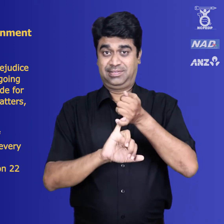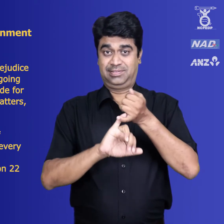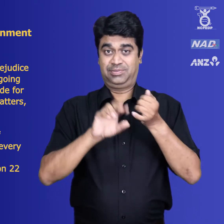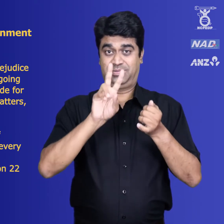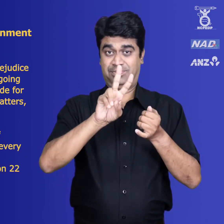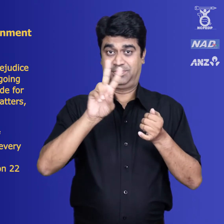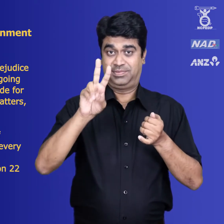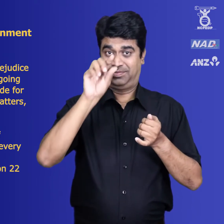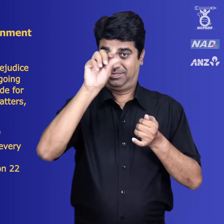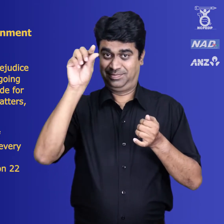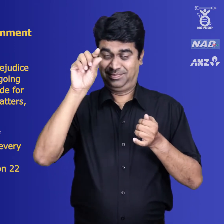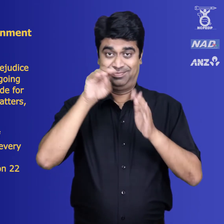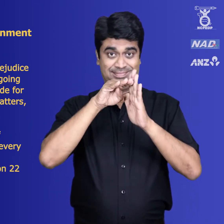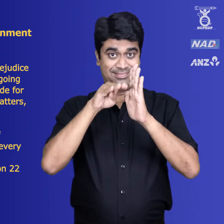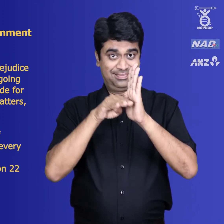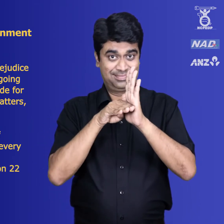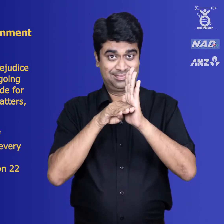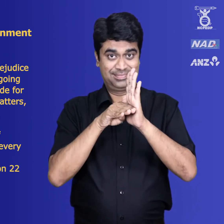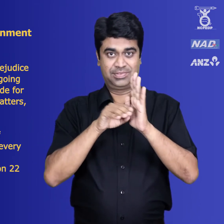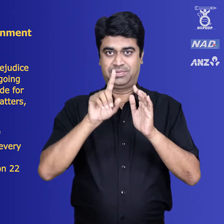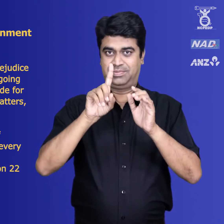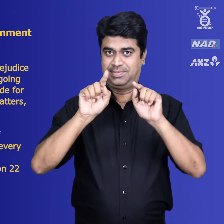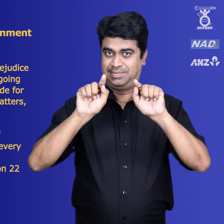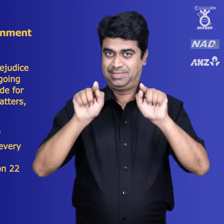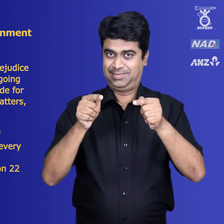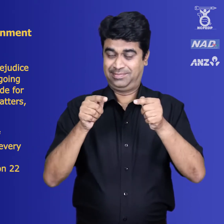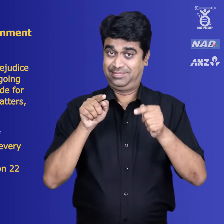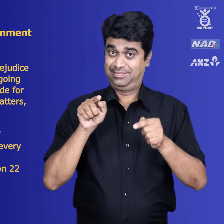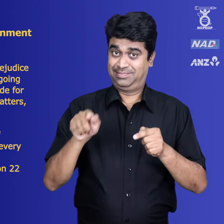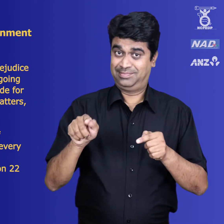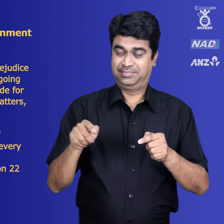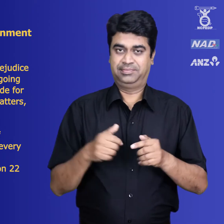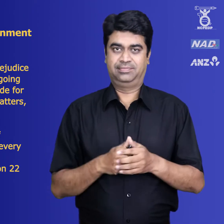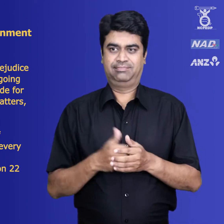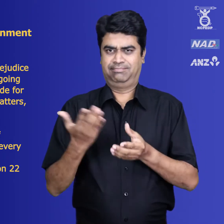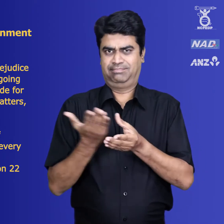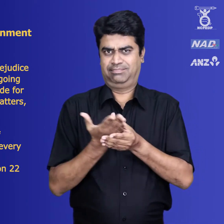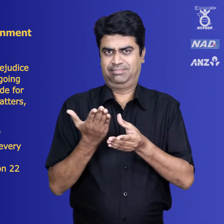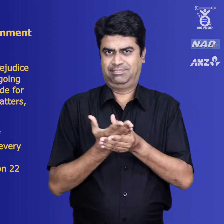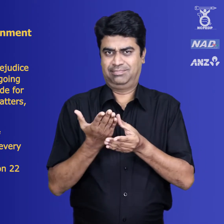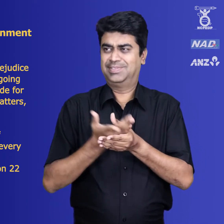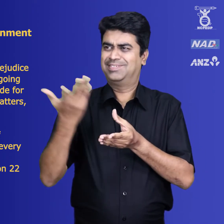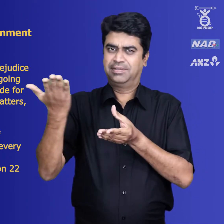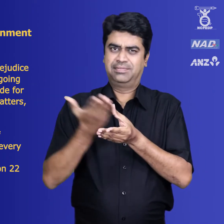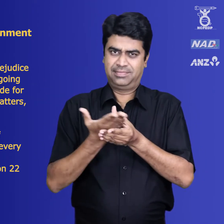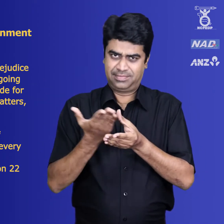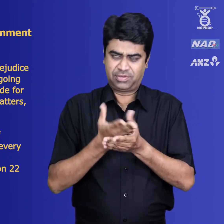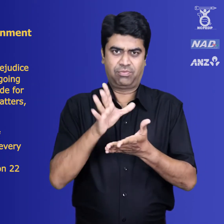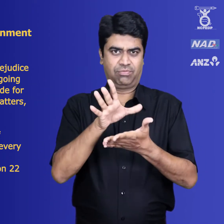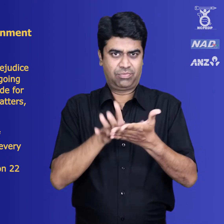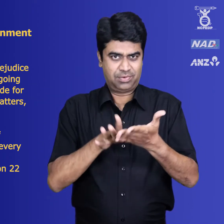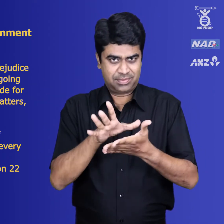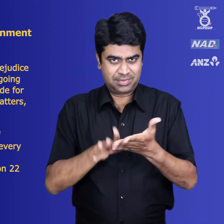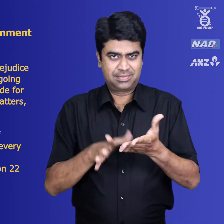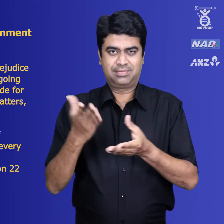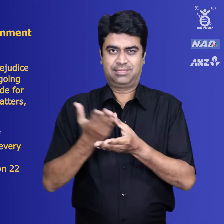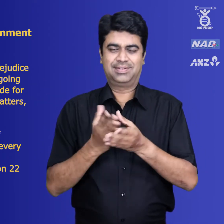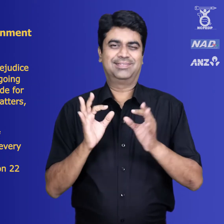The form and manner of maintaining records by every establishment under subsection